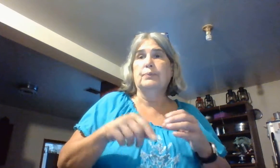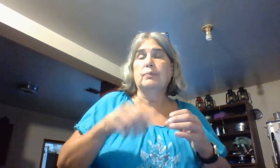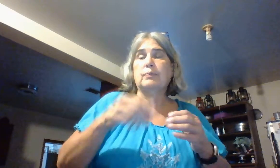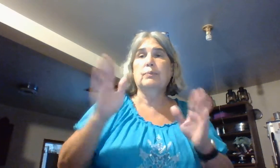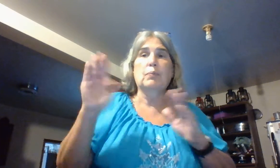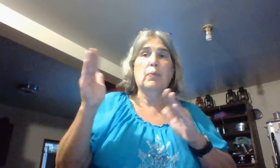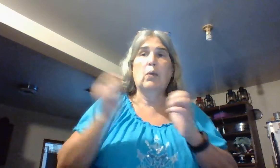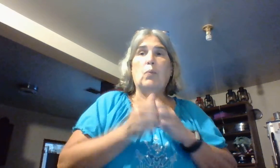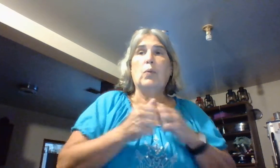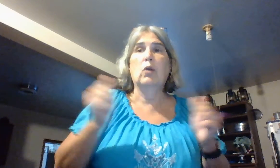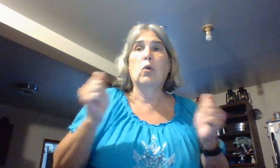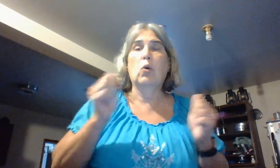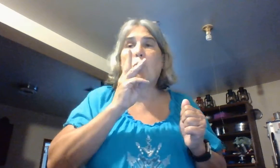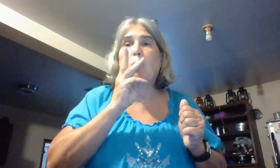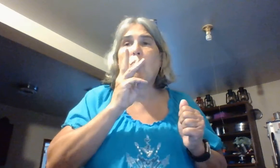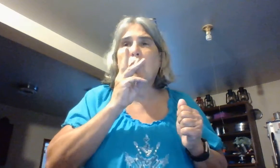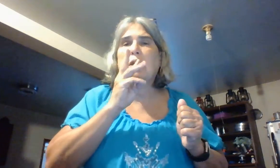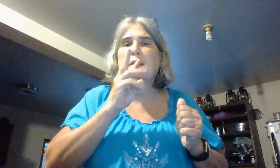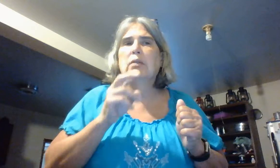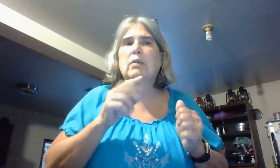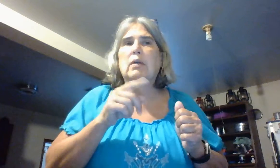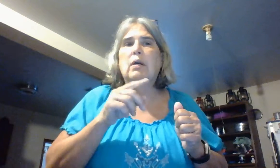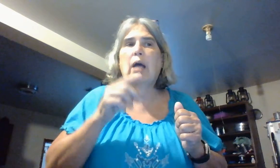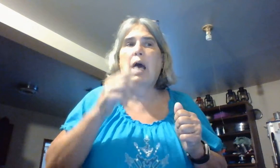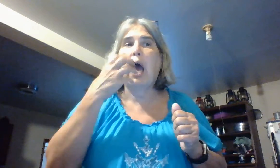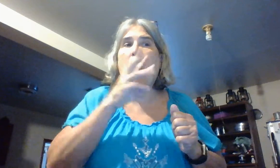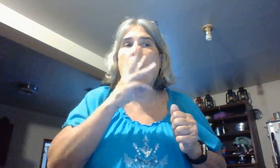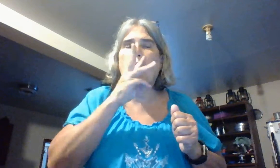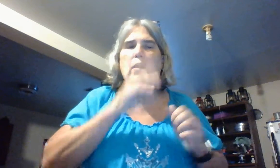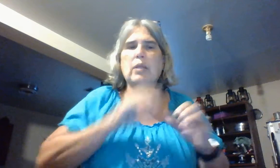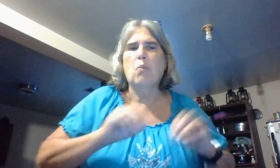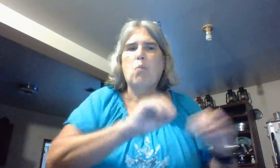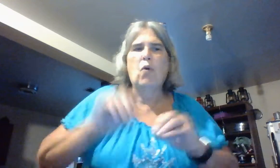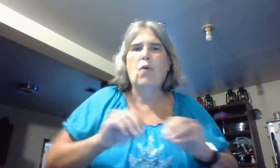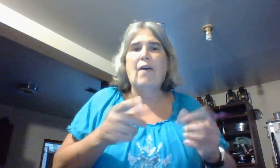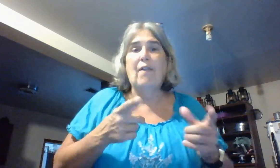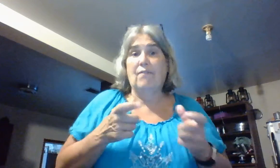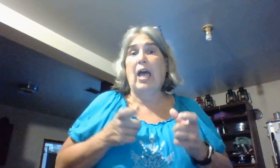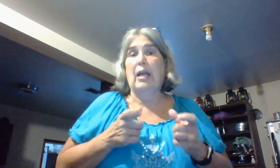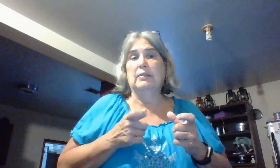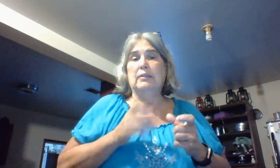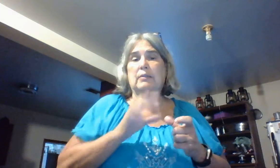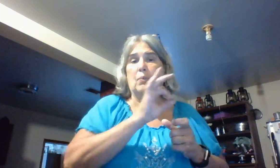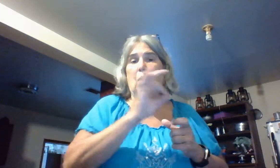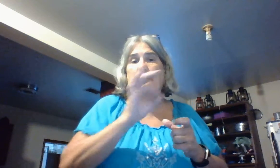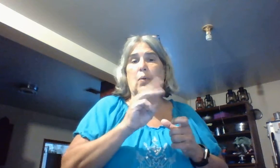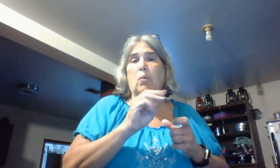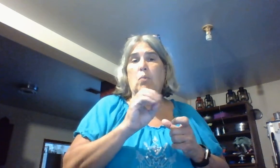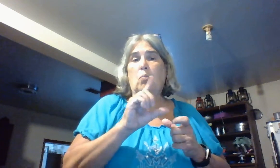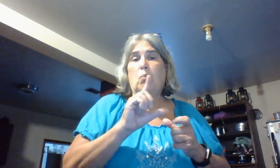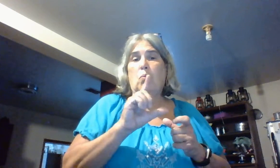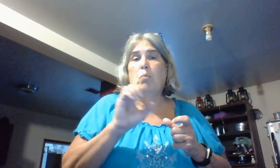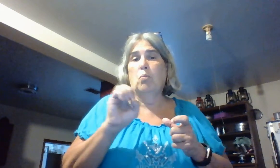with speed. They move faster. They're moving faster. So they're more active to